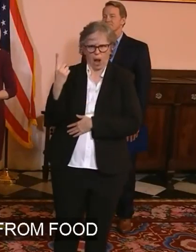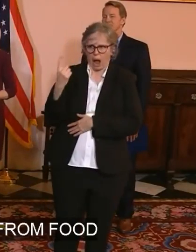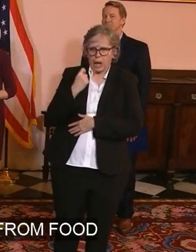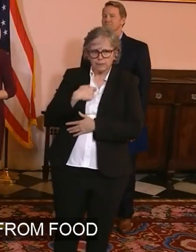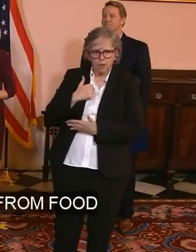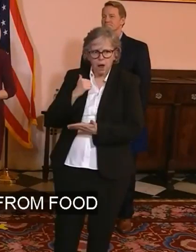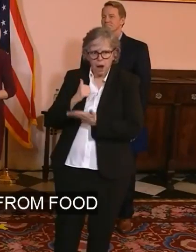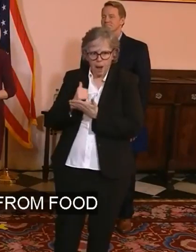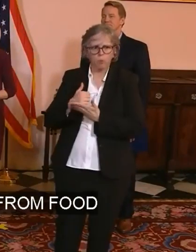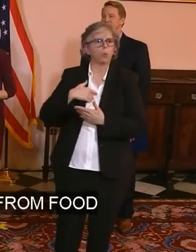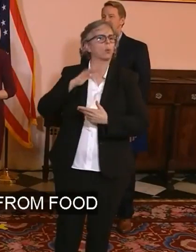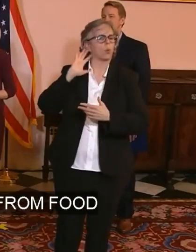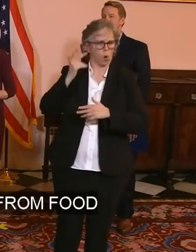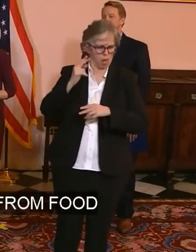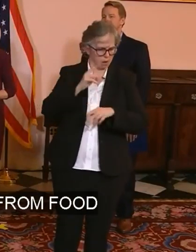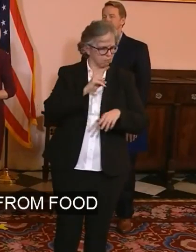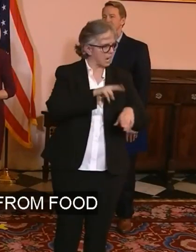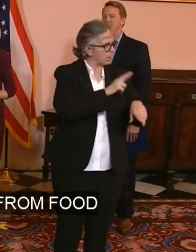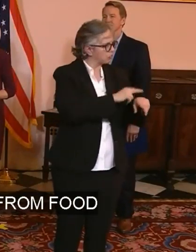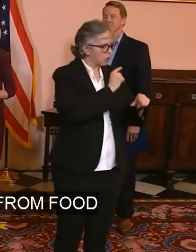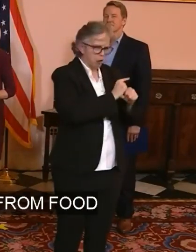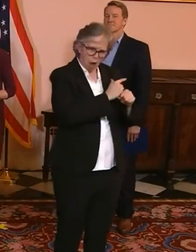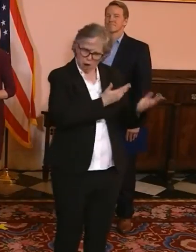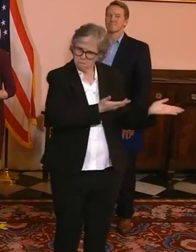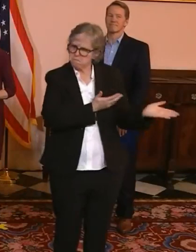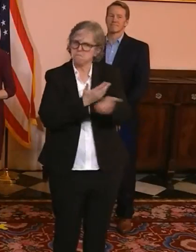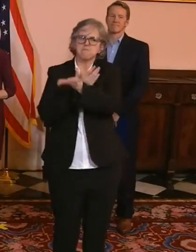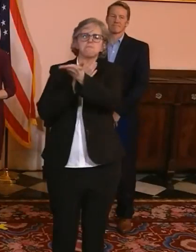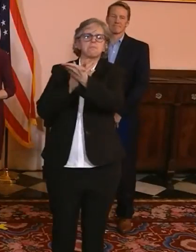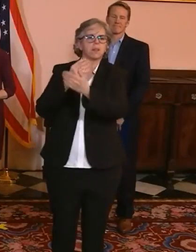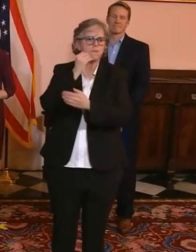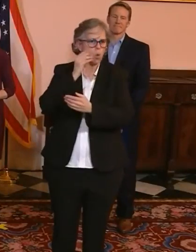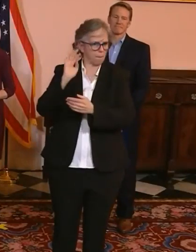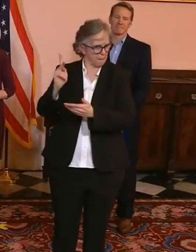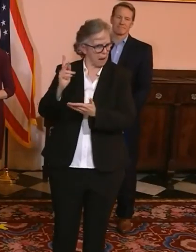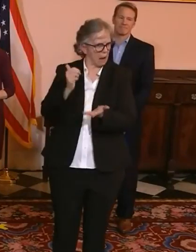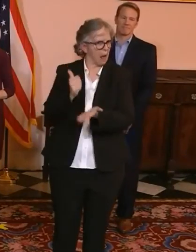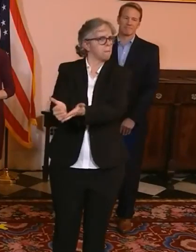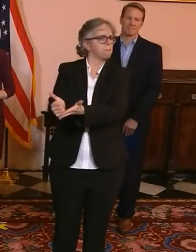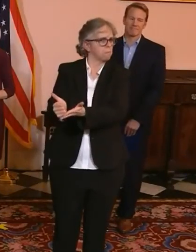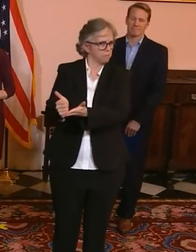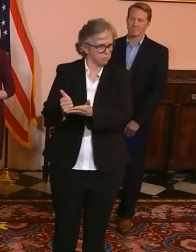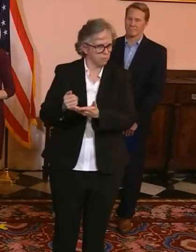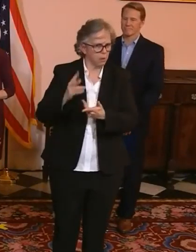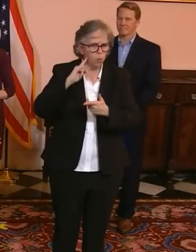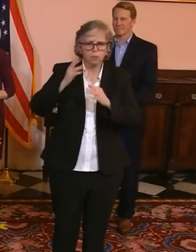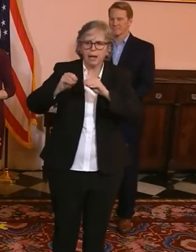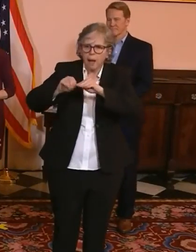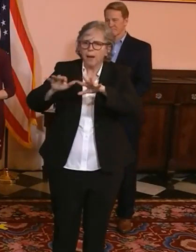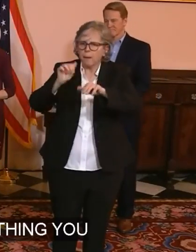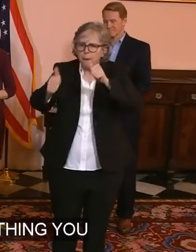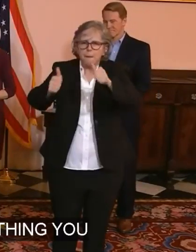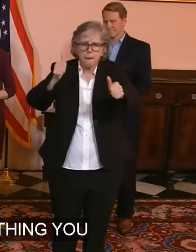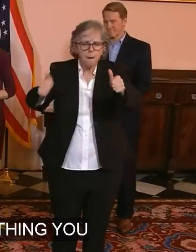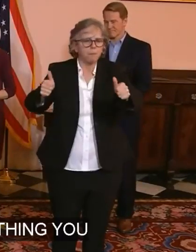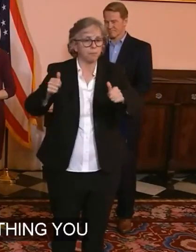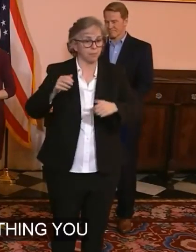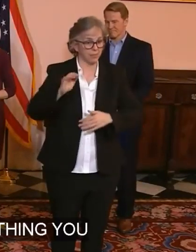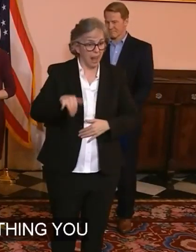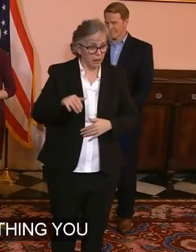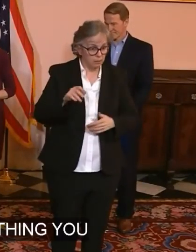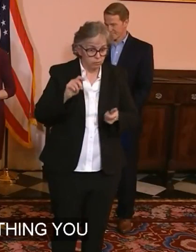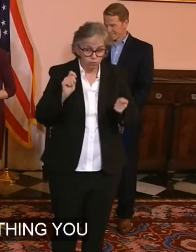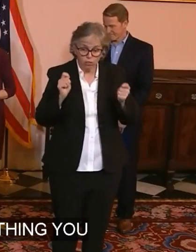They will be doing that. So that's the type thing that you're going to see the Guard do. If there's a change in that, this